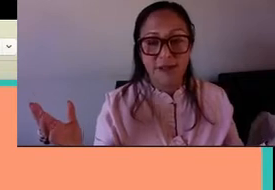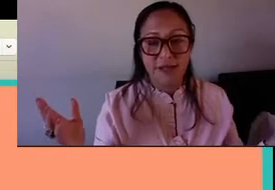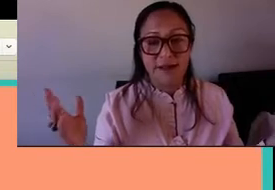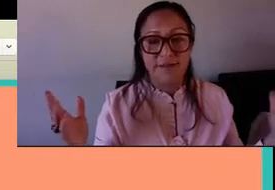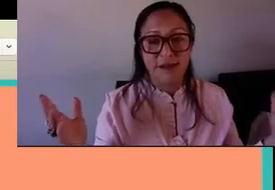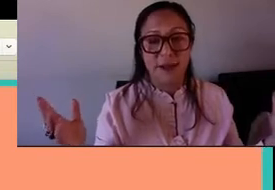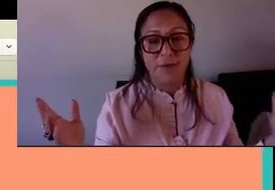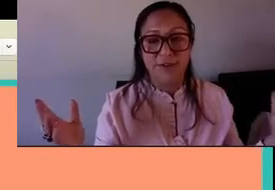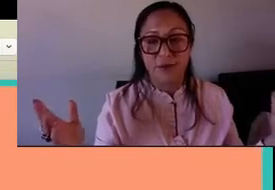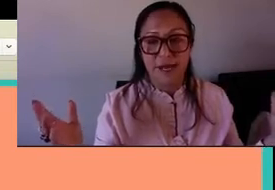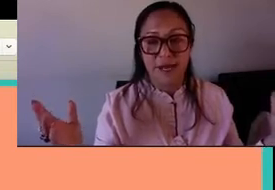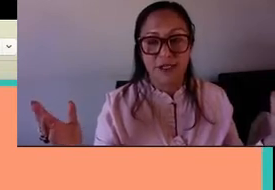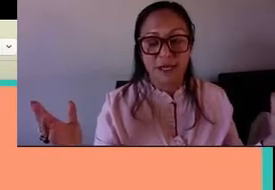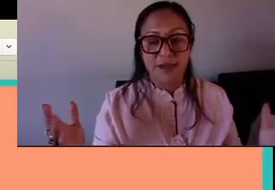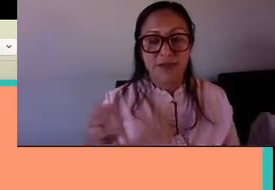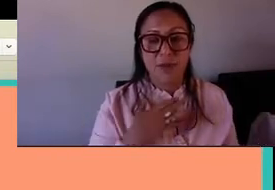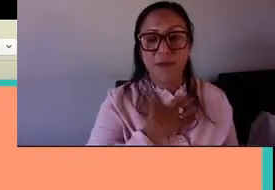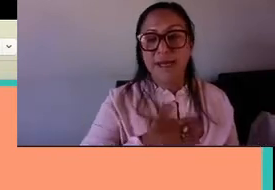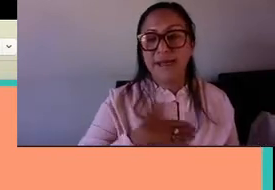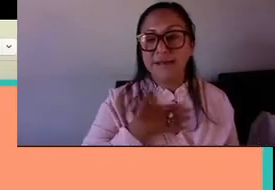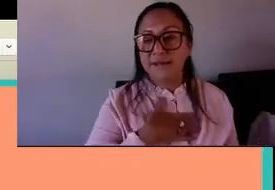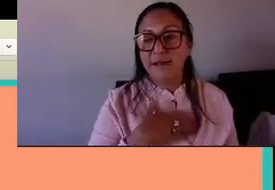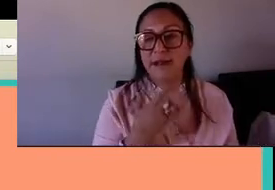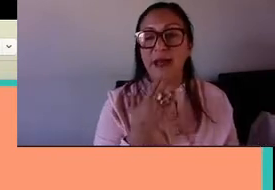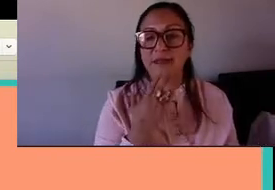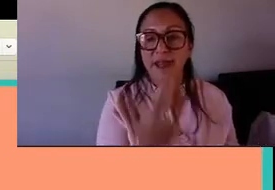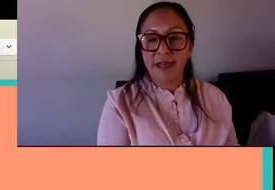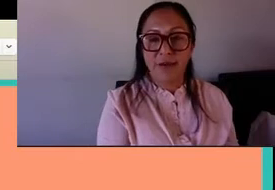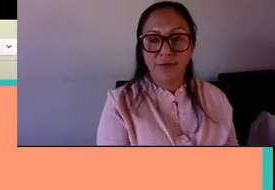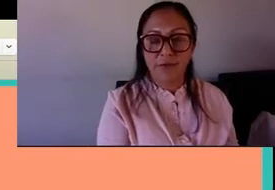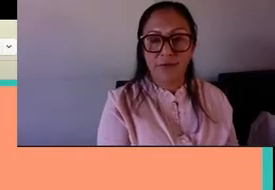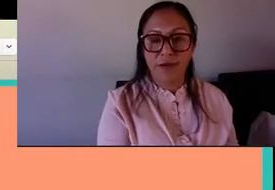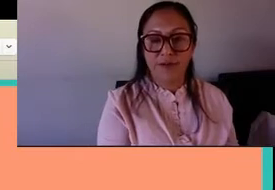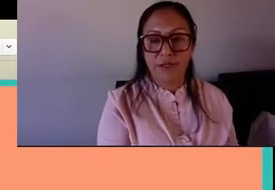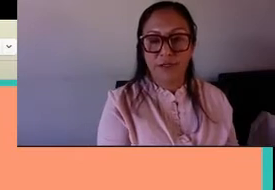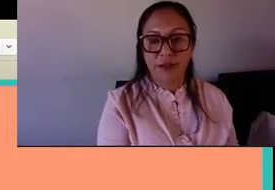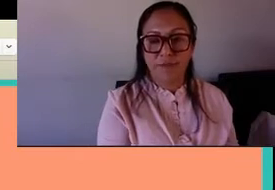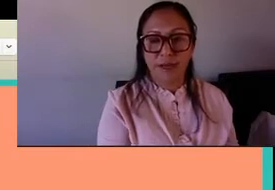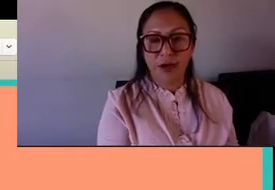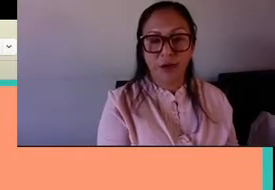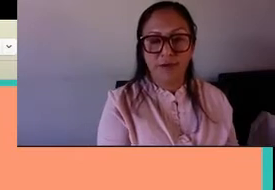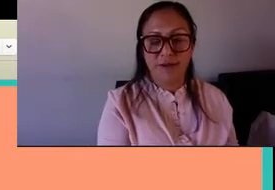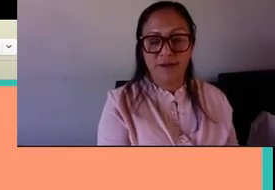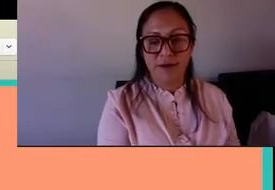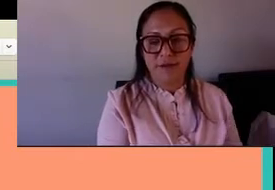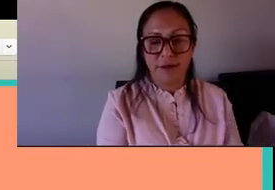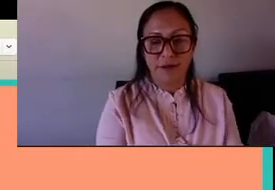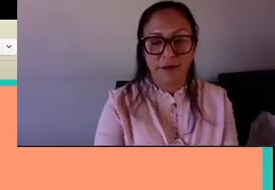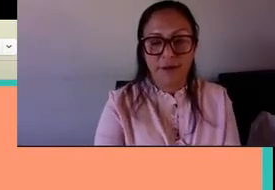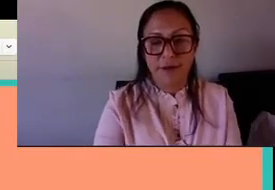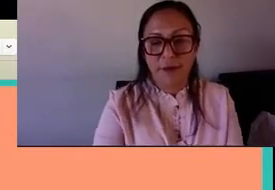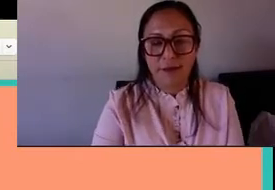until they get to be about preschool age. So please and thank you for the preschoolers might be good ones to start off